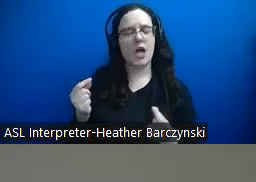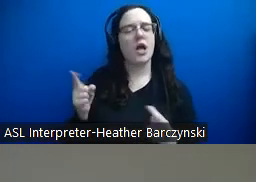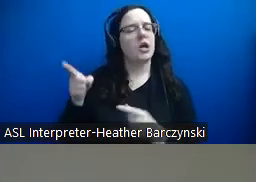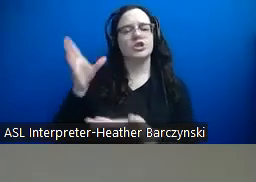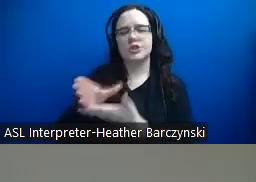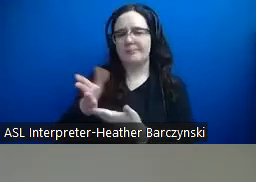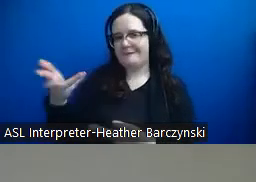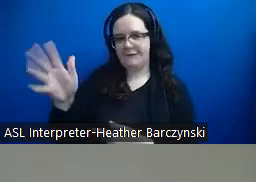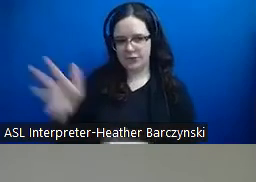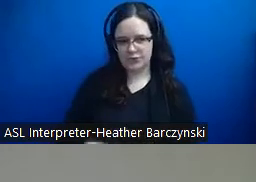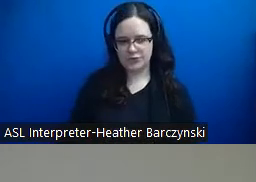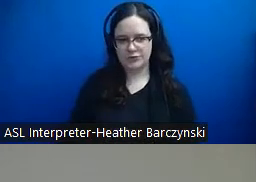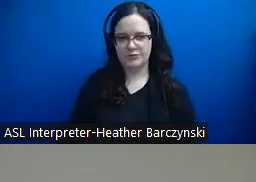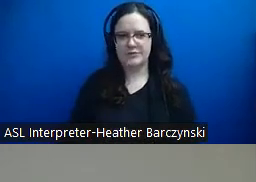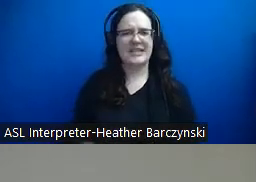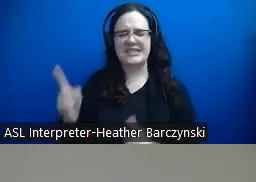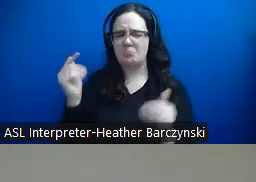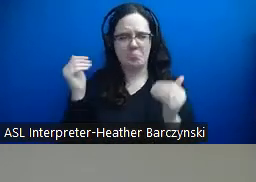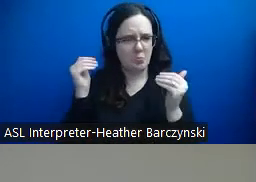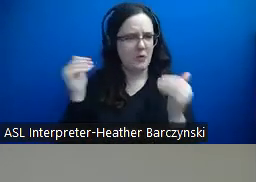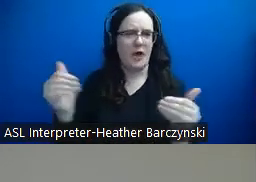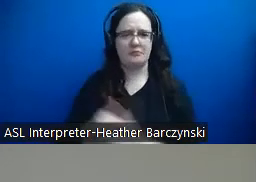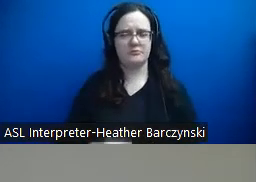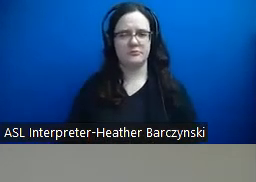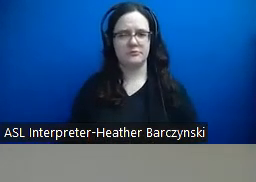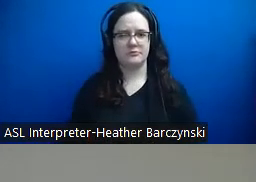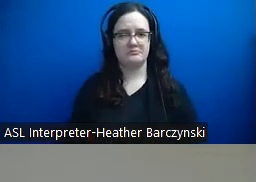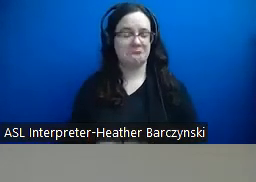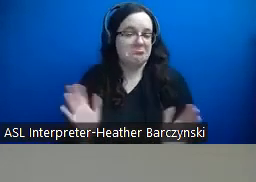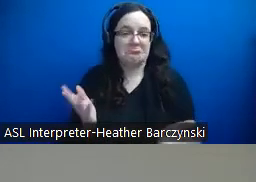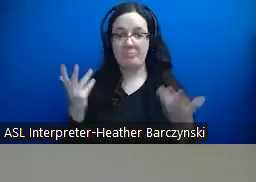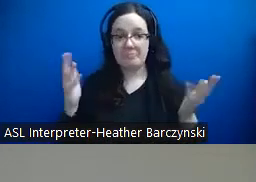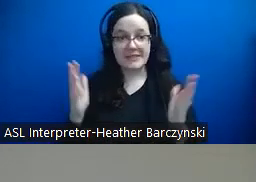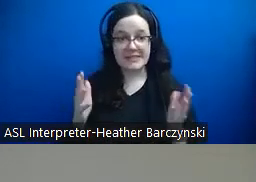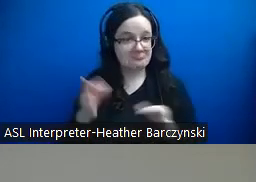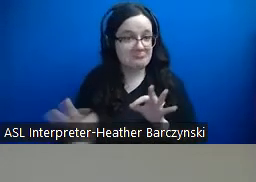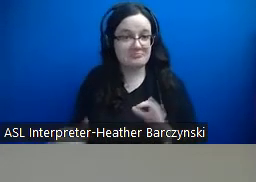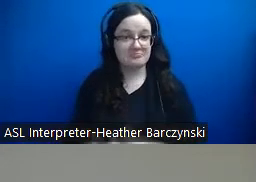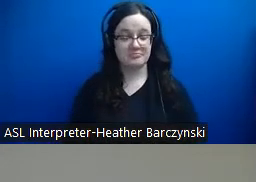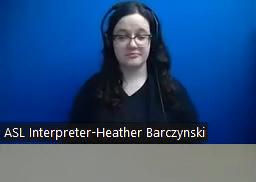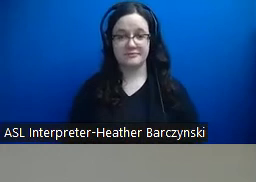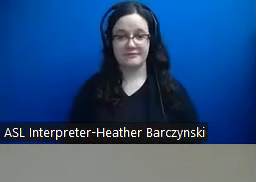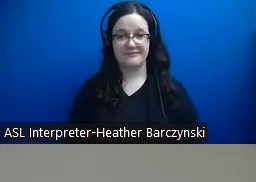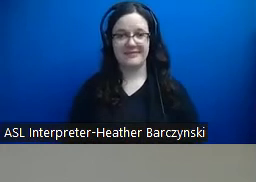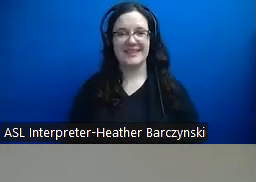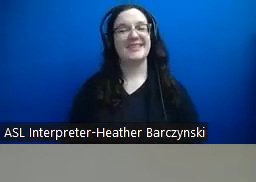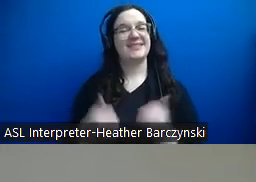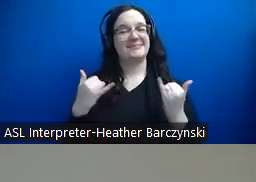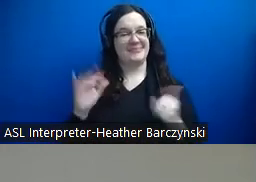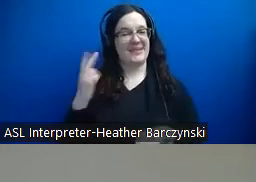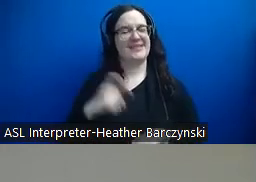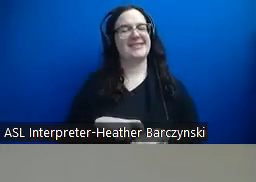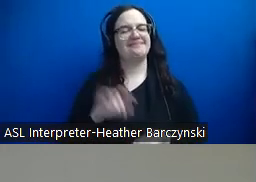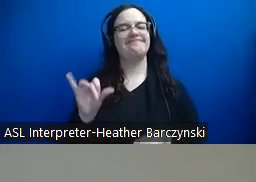doing, let's move on from this. And, that was it. But this time around, it was different.